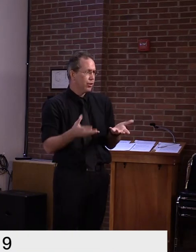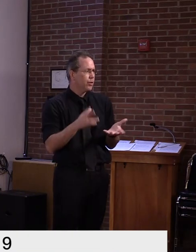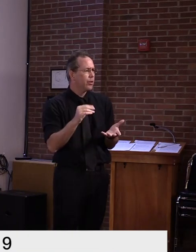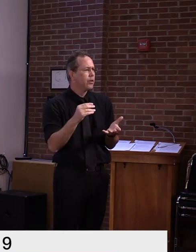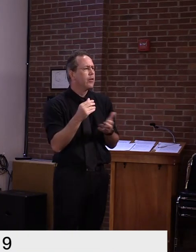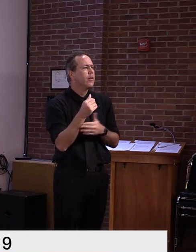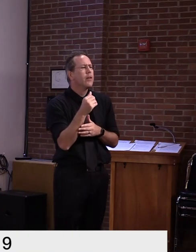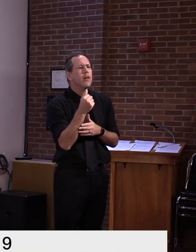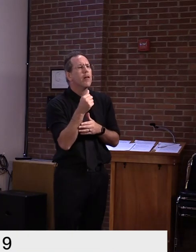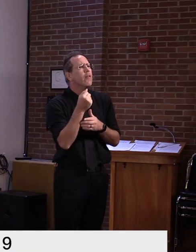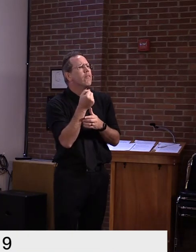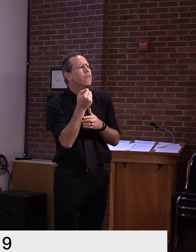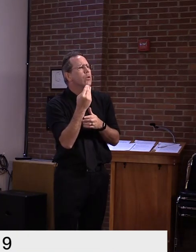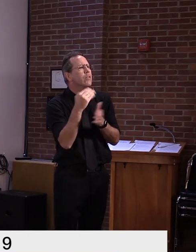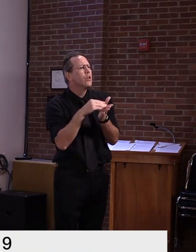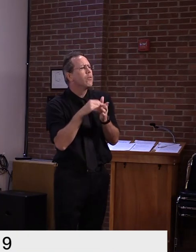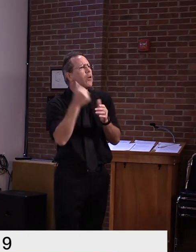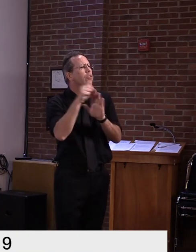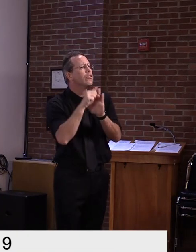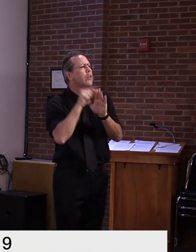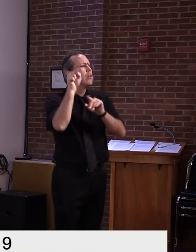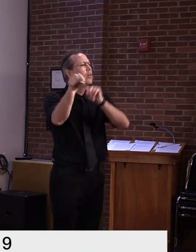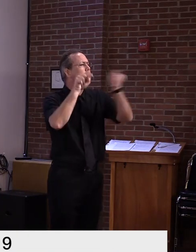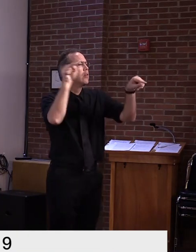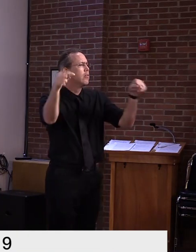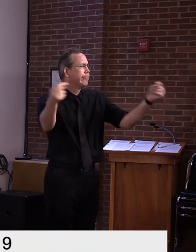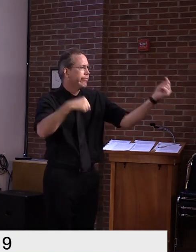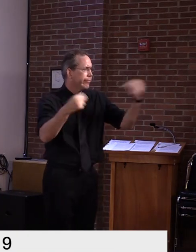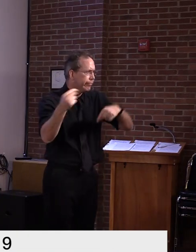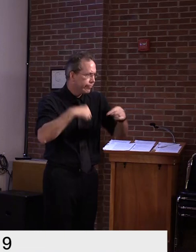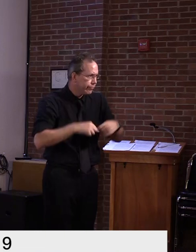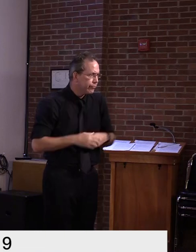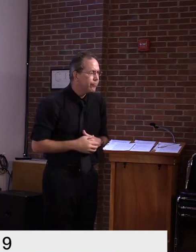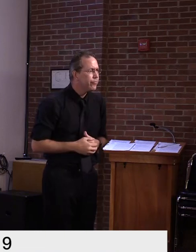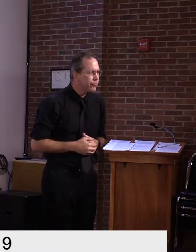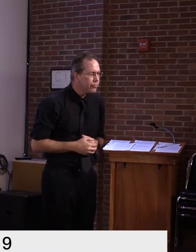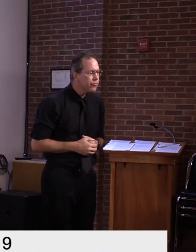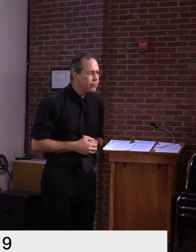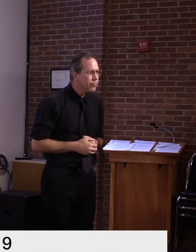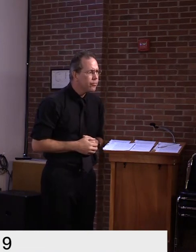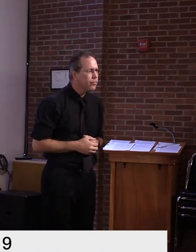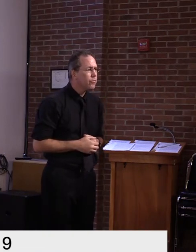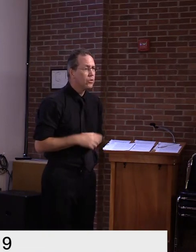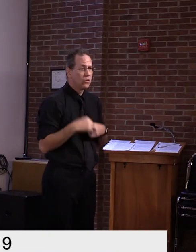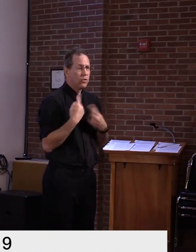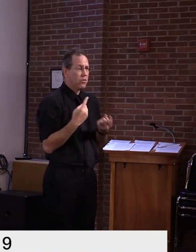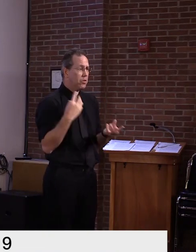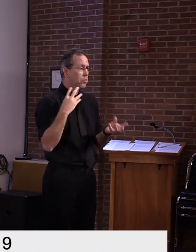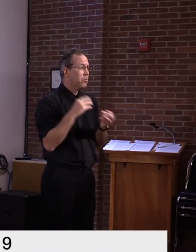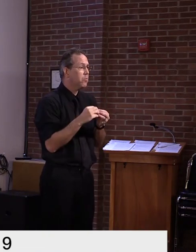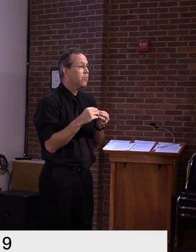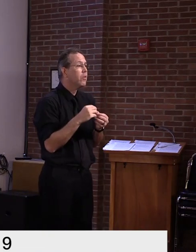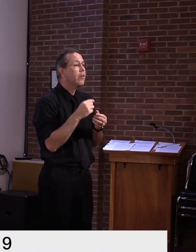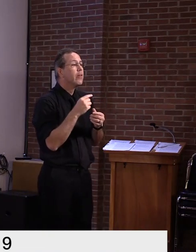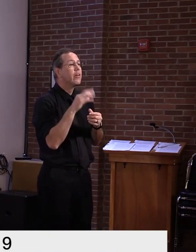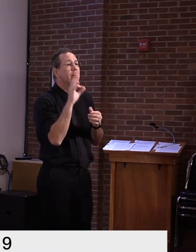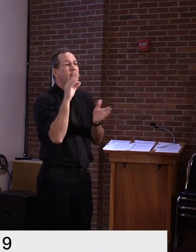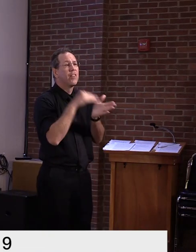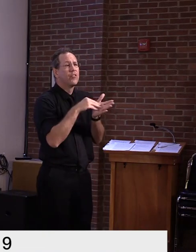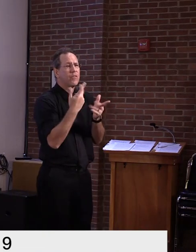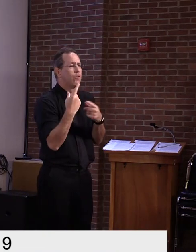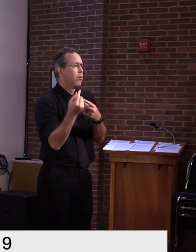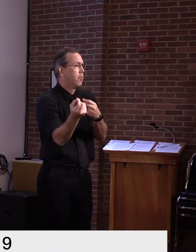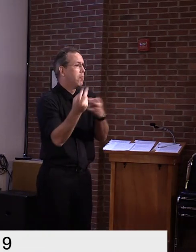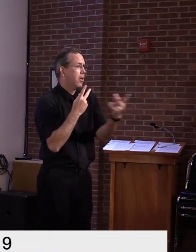state, with the remainder from Vermont. And then you can see that just over 9,000 have already returned to Vermont. So if you think of those students